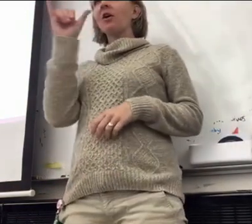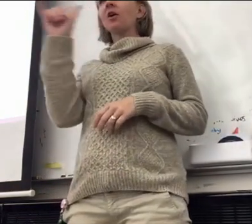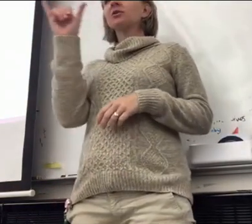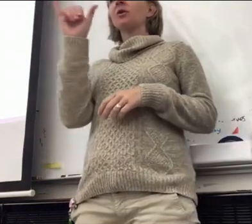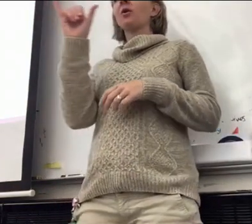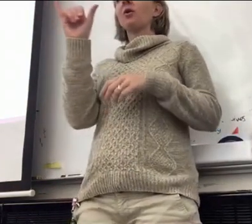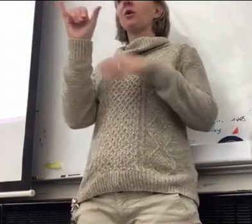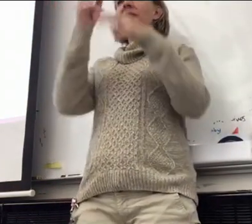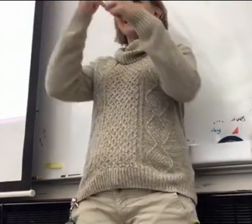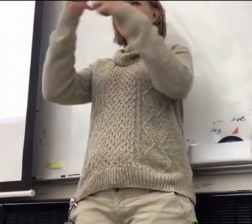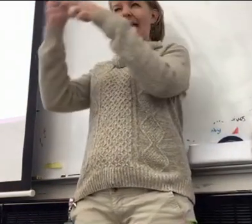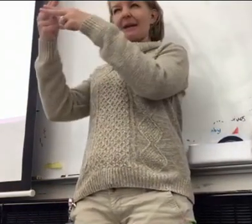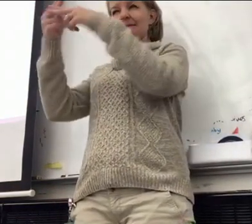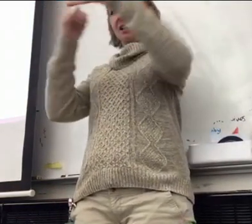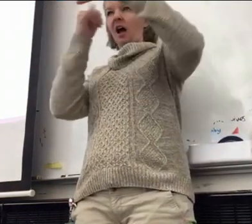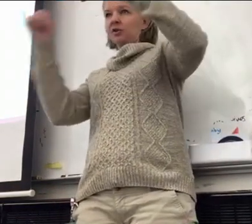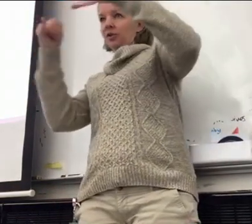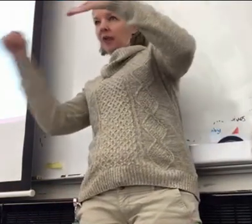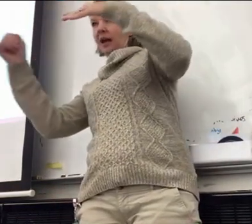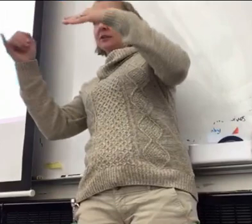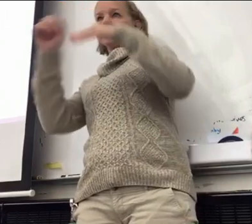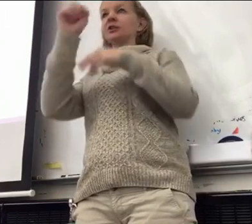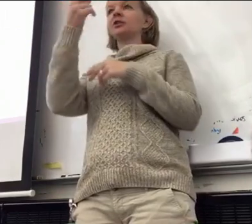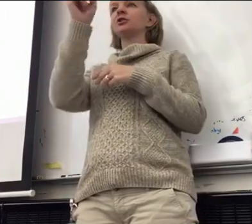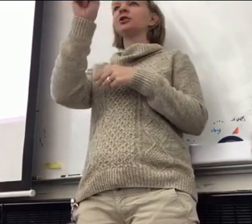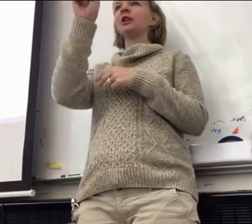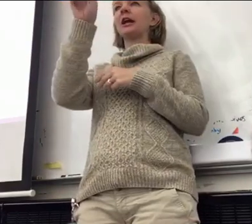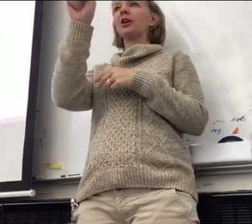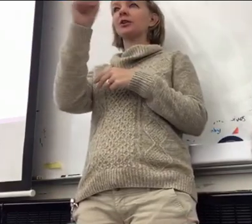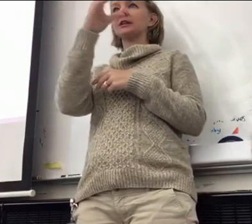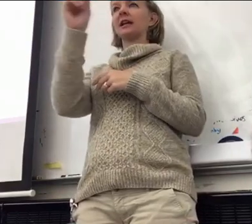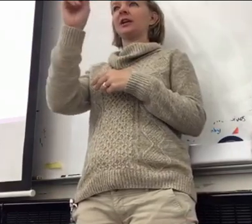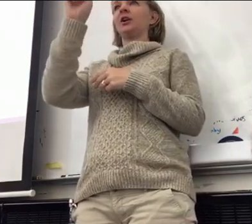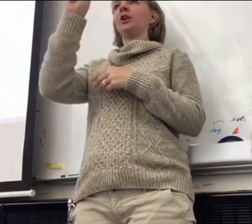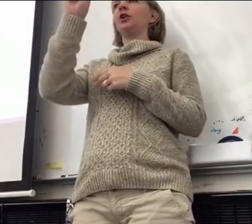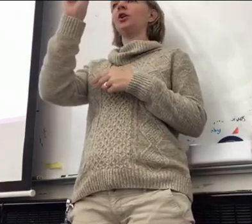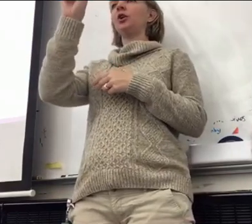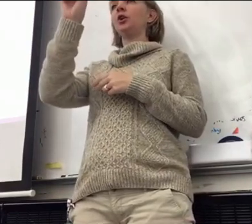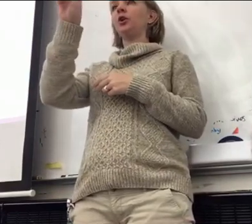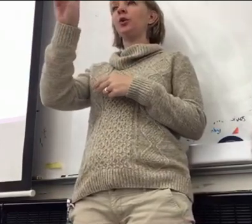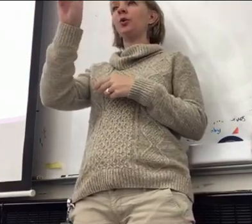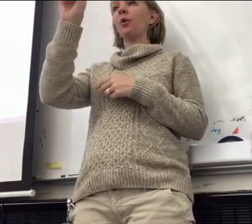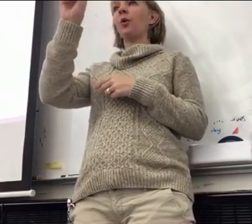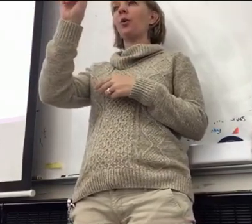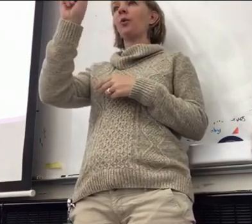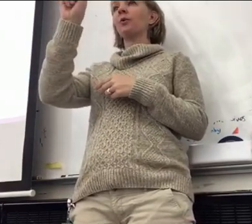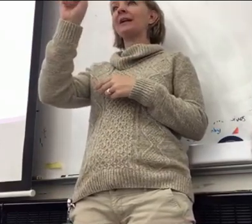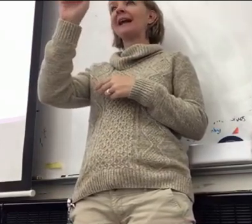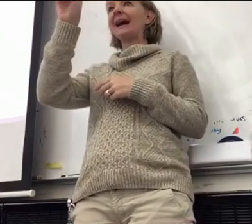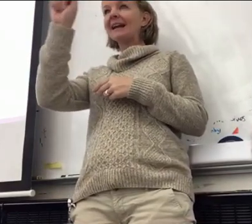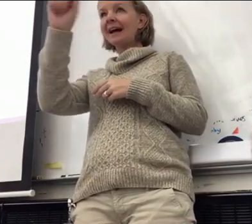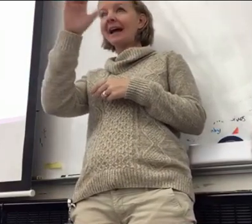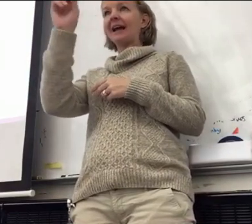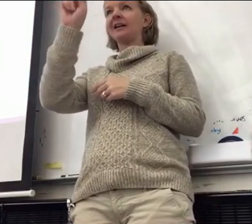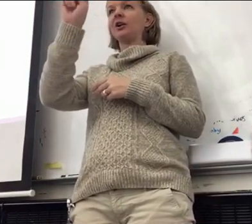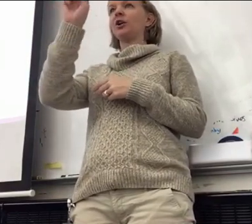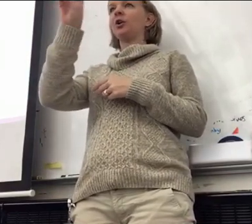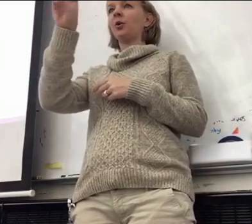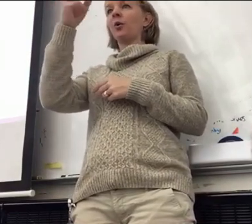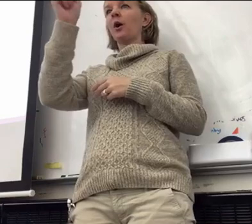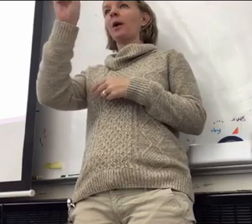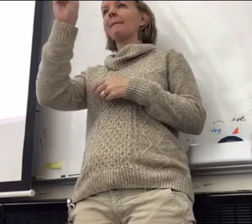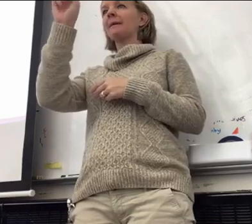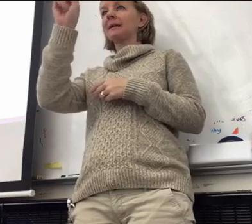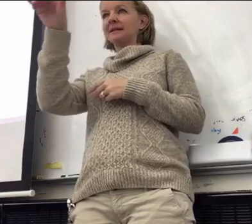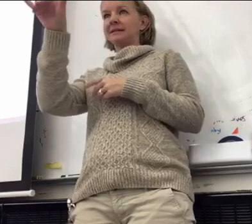the names of the ones in this bullet, so there's Shakers and New Oneida and New Harmony. So let me basically explain